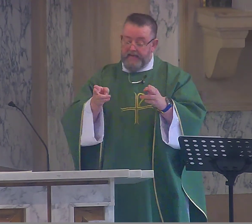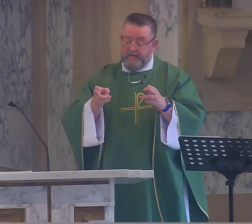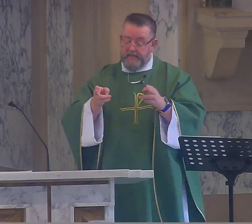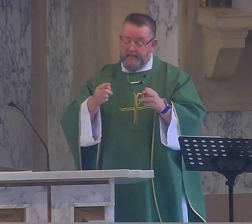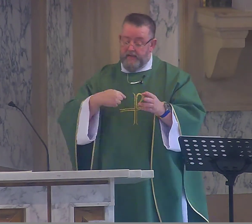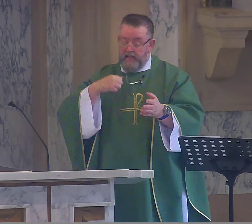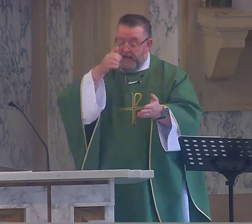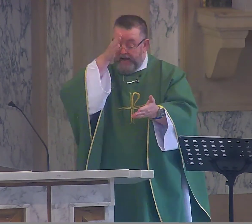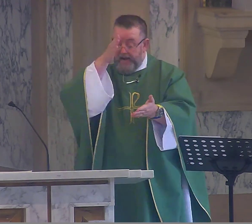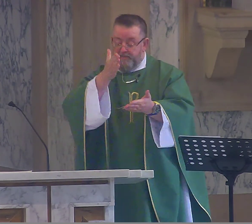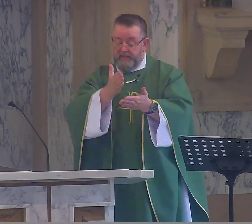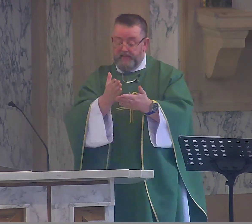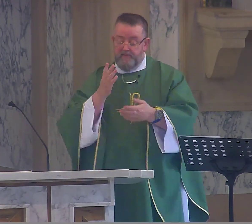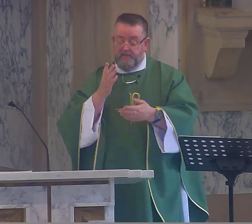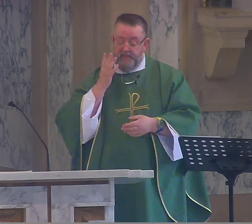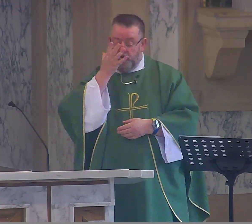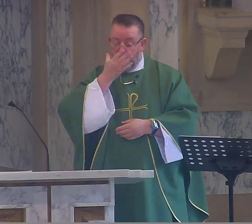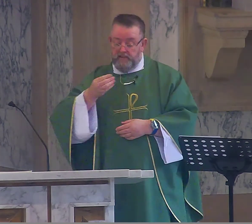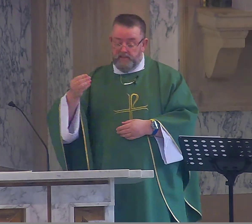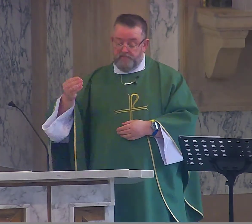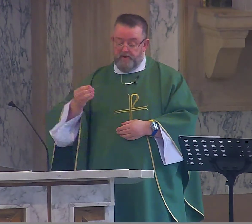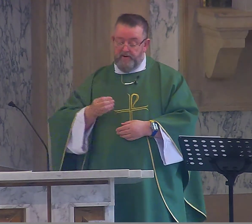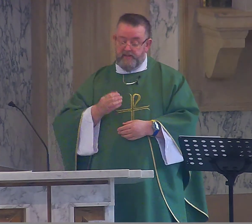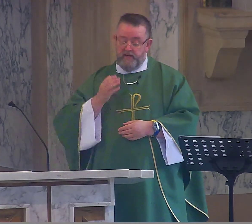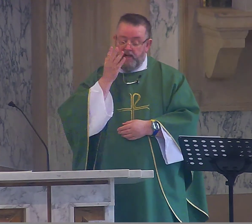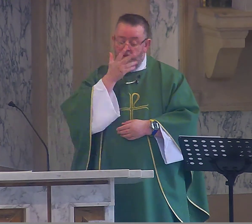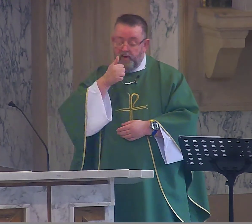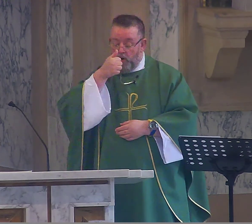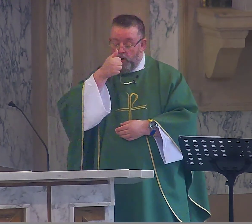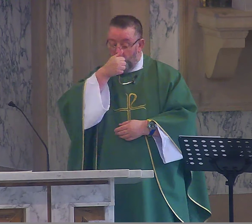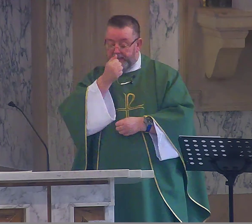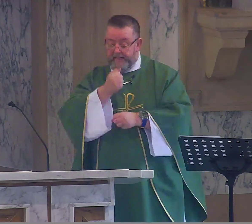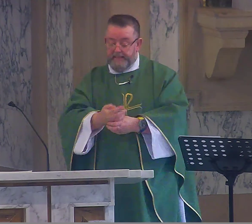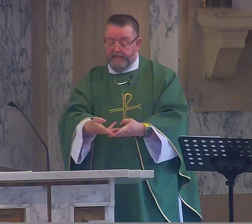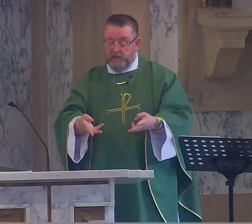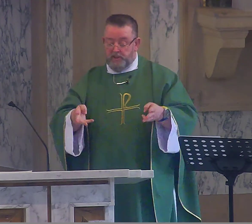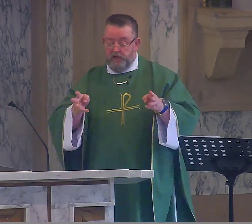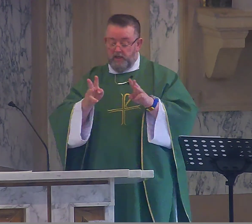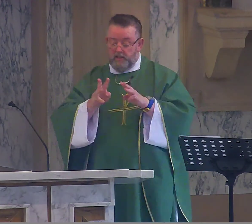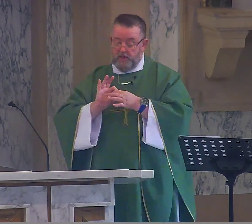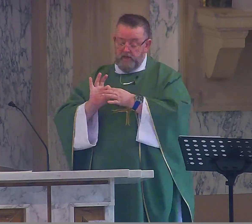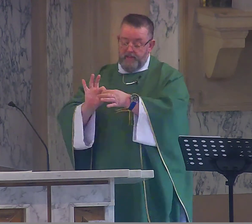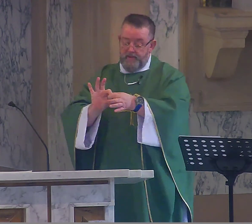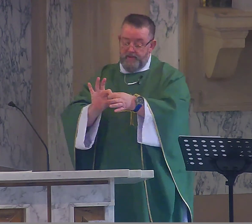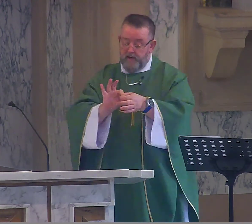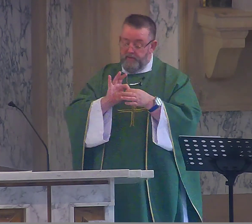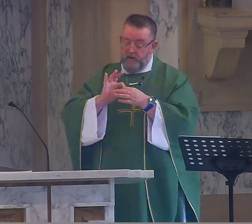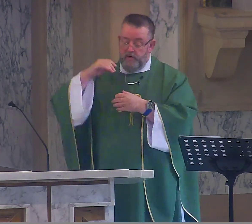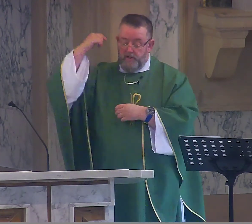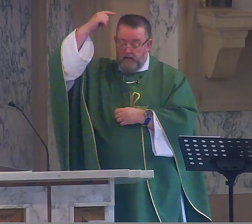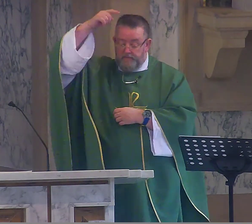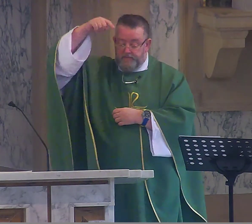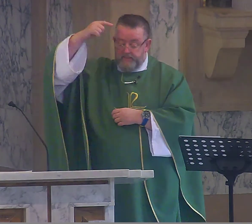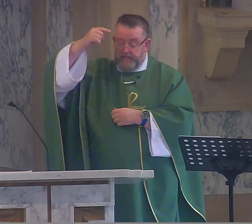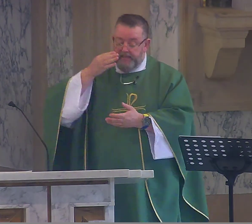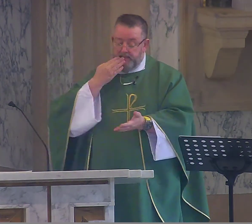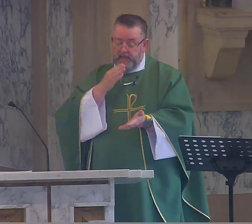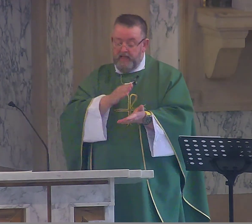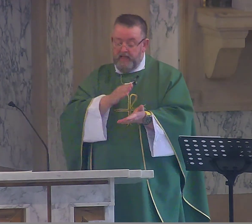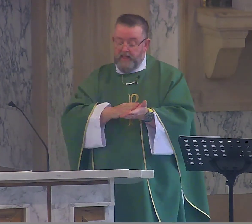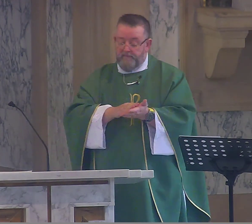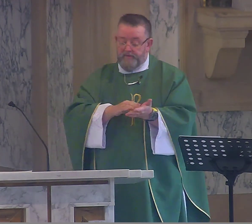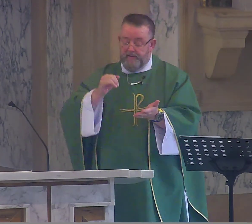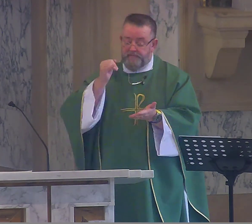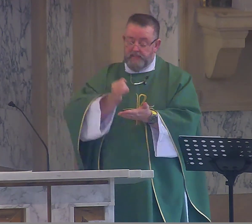the dead. I believe in the Holy Spirit, the Holy Catholic Church, the communion of the